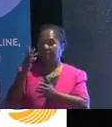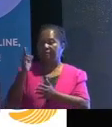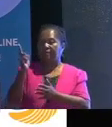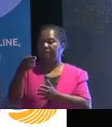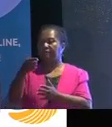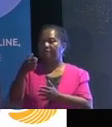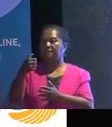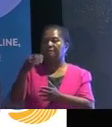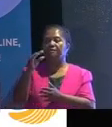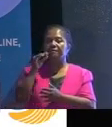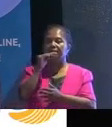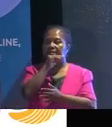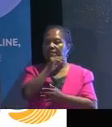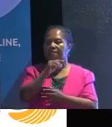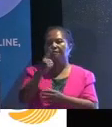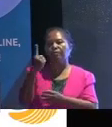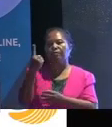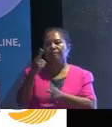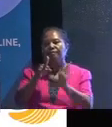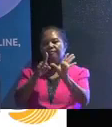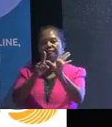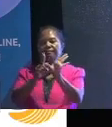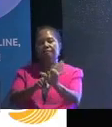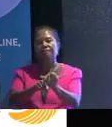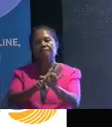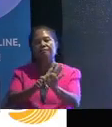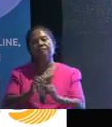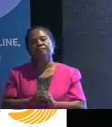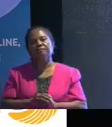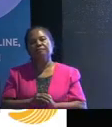5,600, it's for the year. So it is